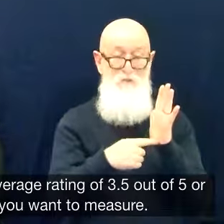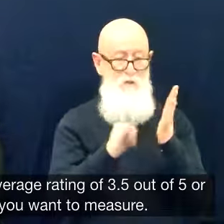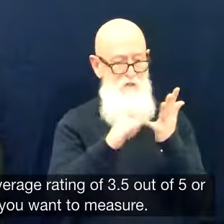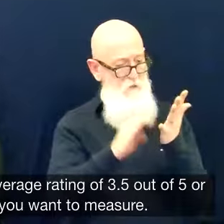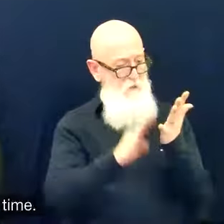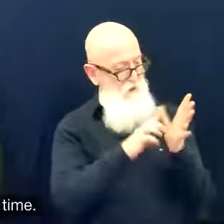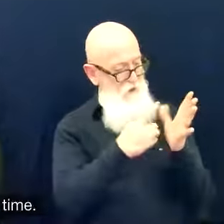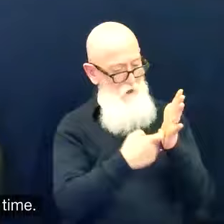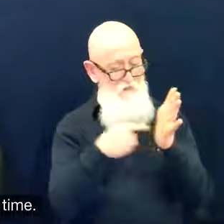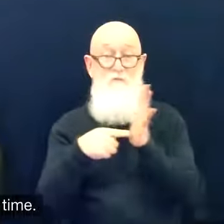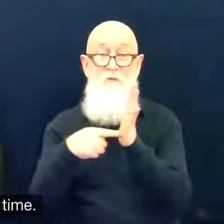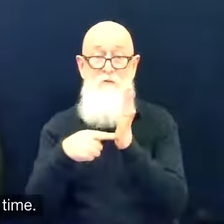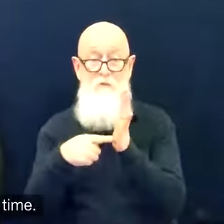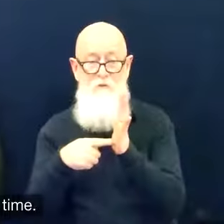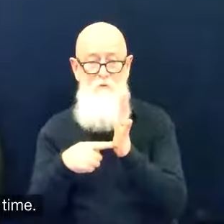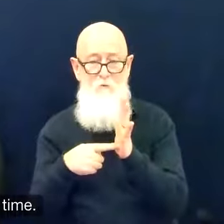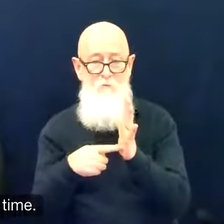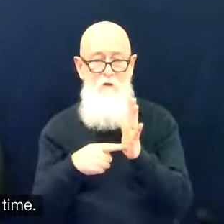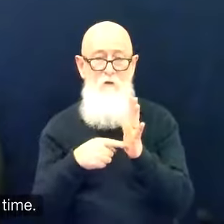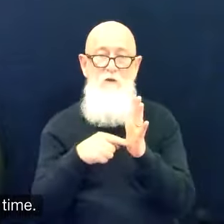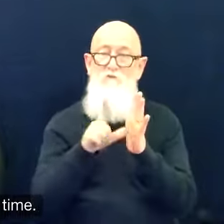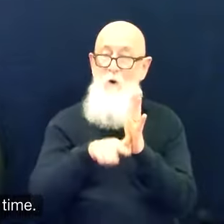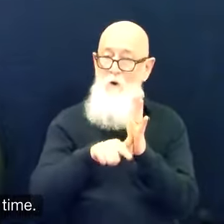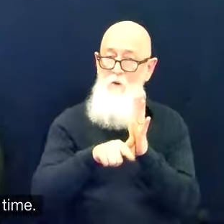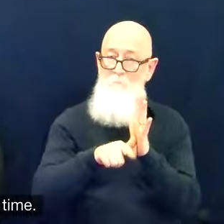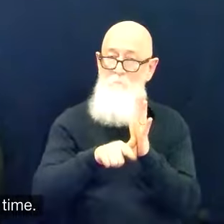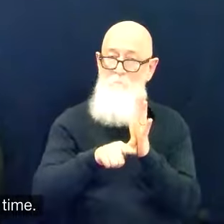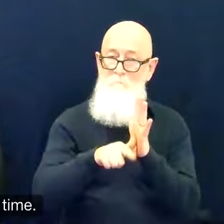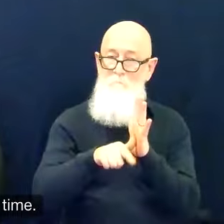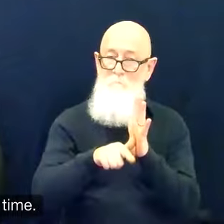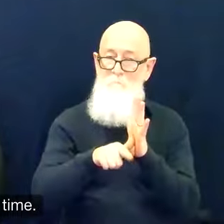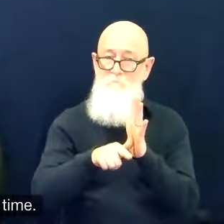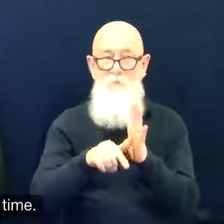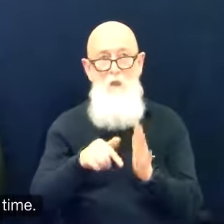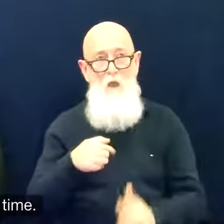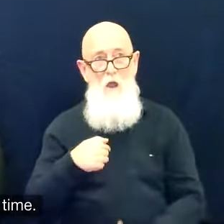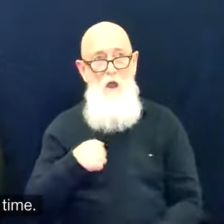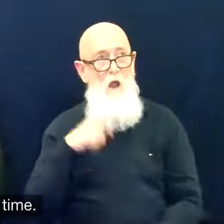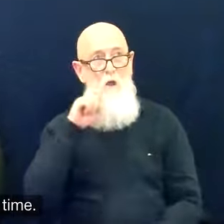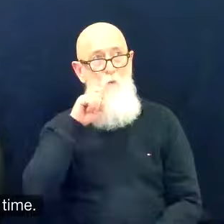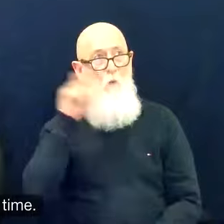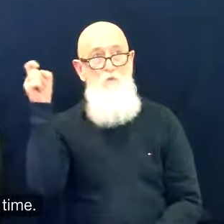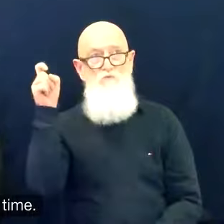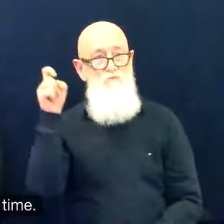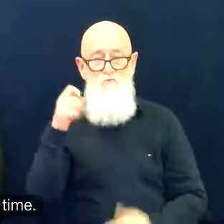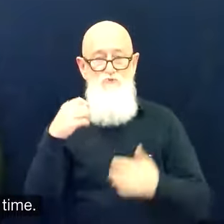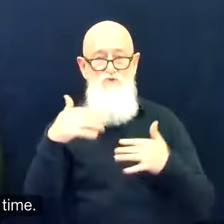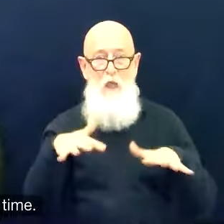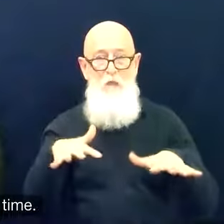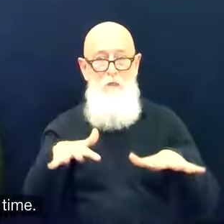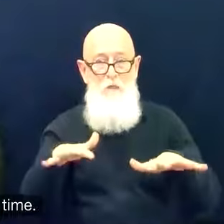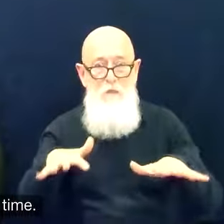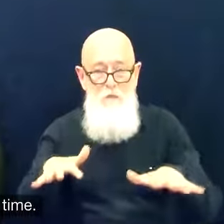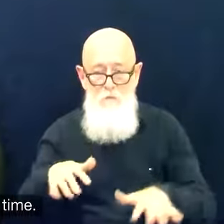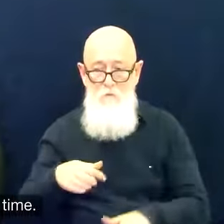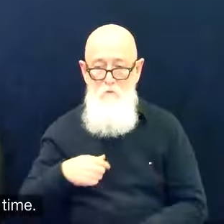might say, I will get a good rating, or I will not shake, or I will